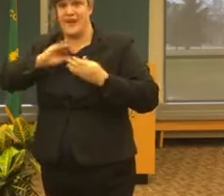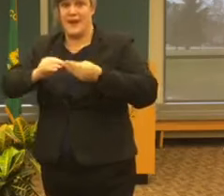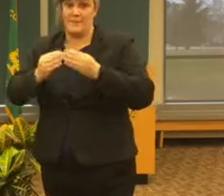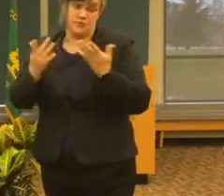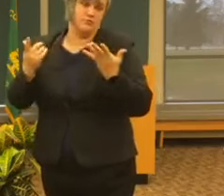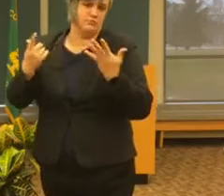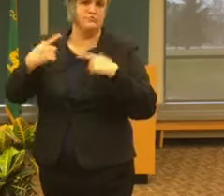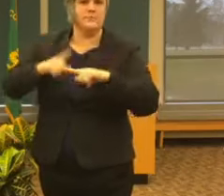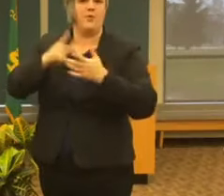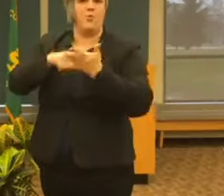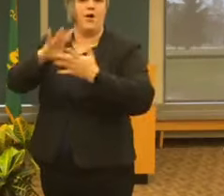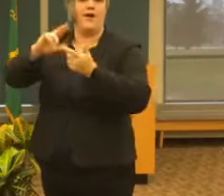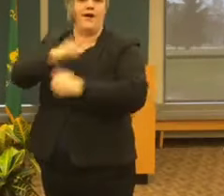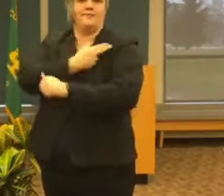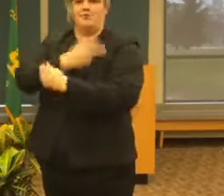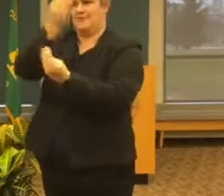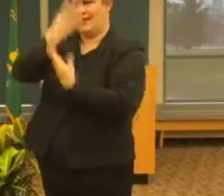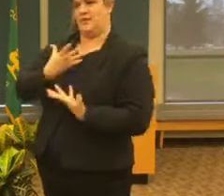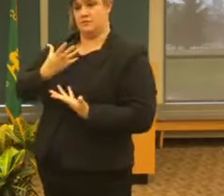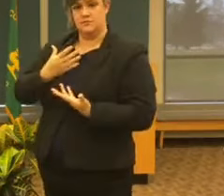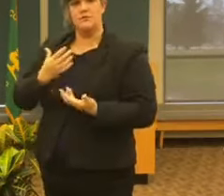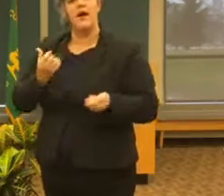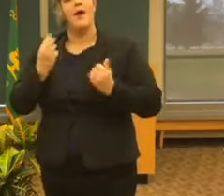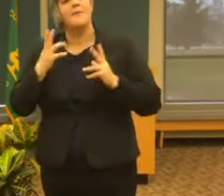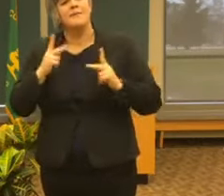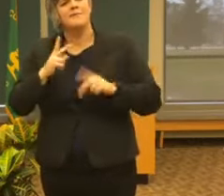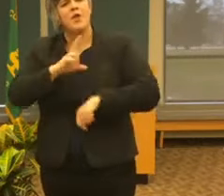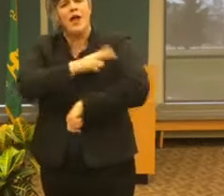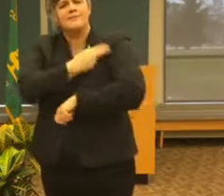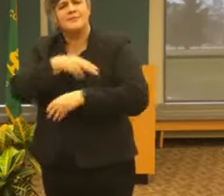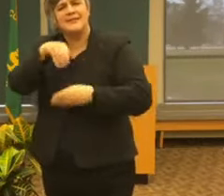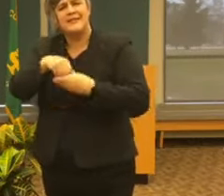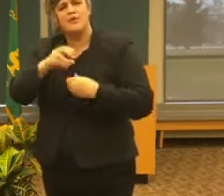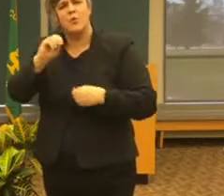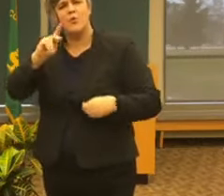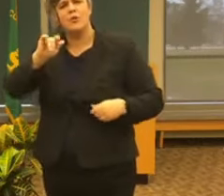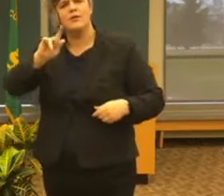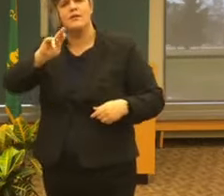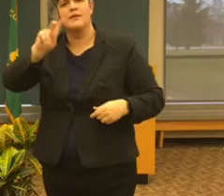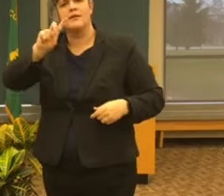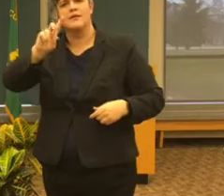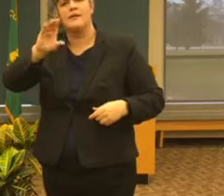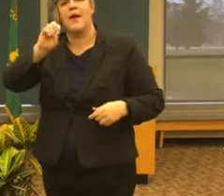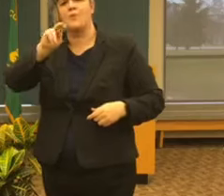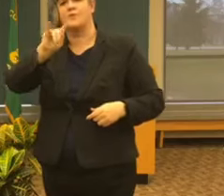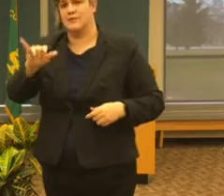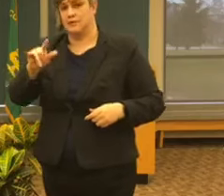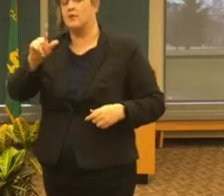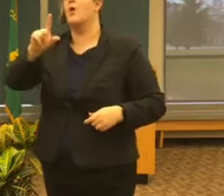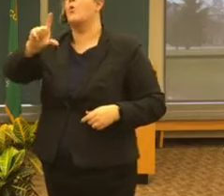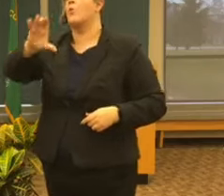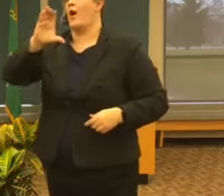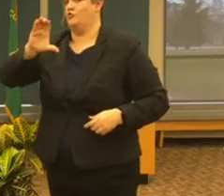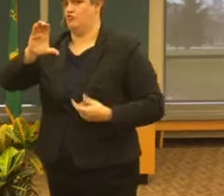telling us. And how many people are hospitalized again in Oakland County because of COVID-19?